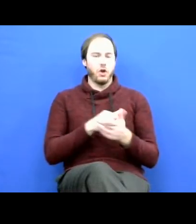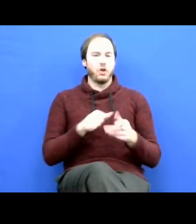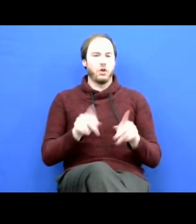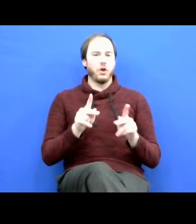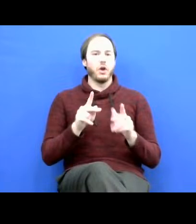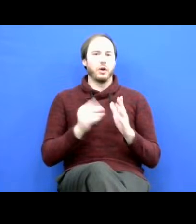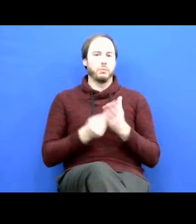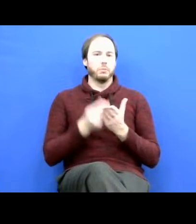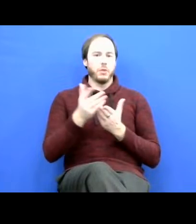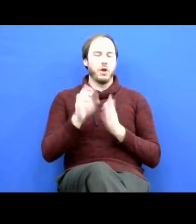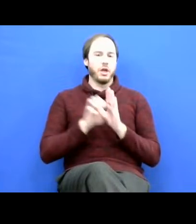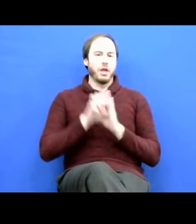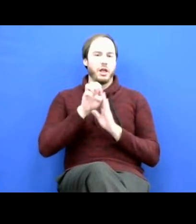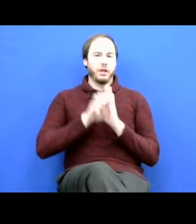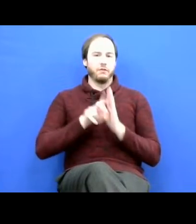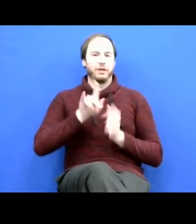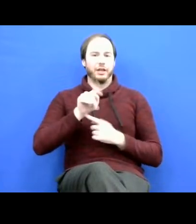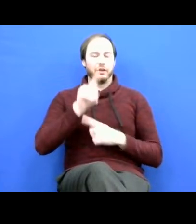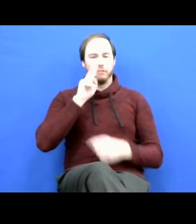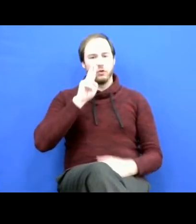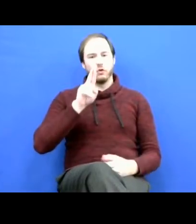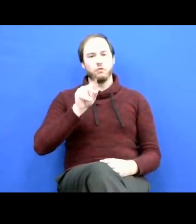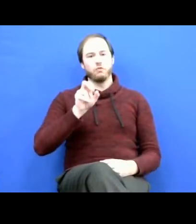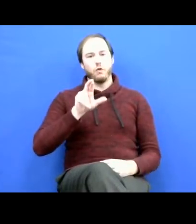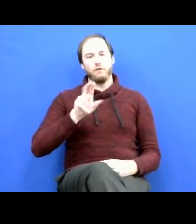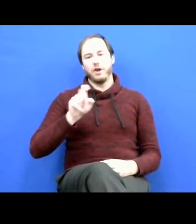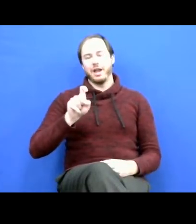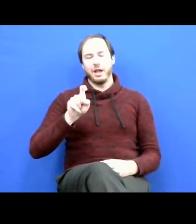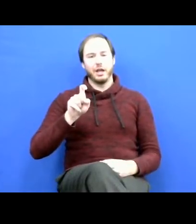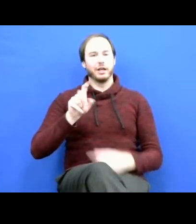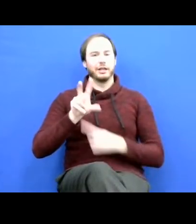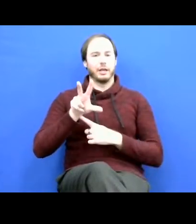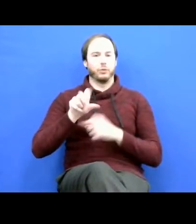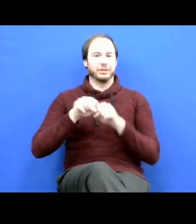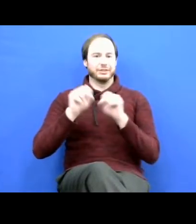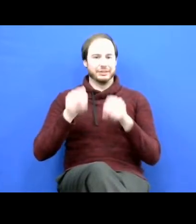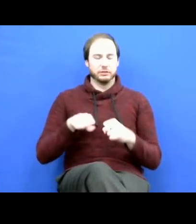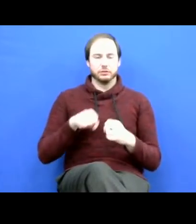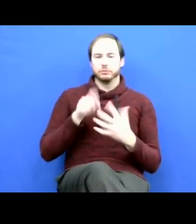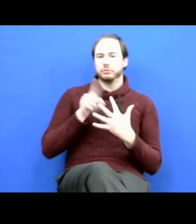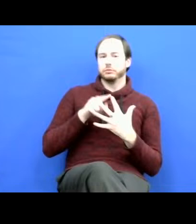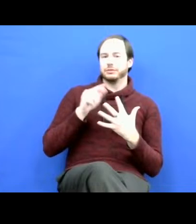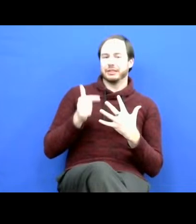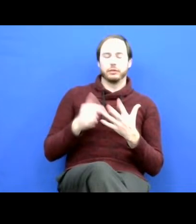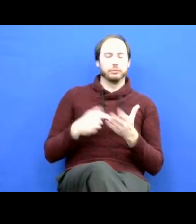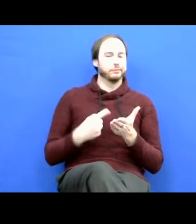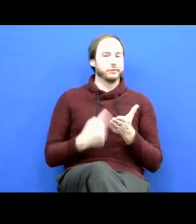of an elevator kit for a Rover X camera system. Second. Any discussion?